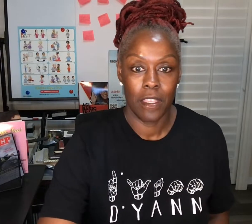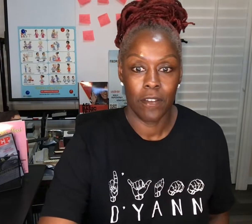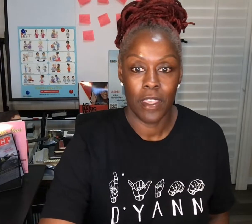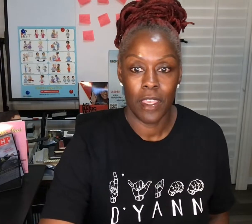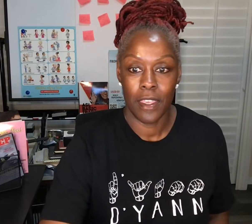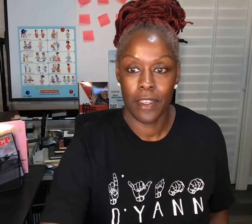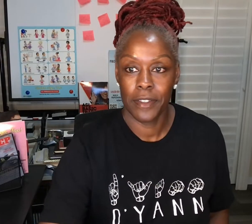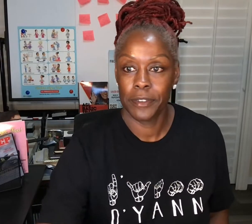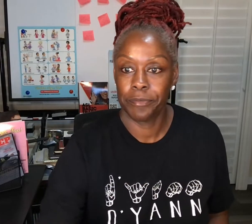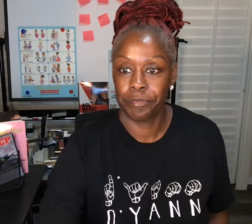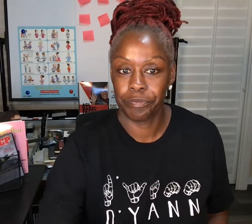Okay.